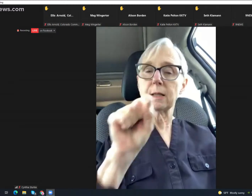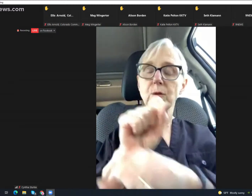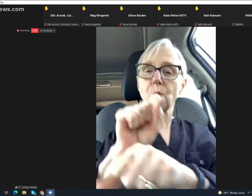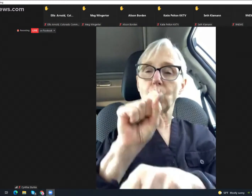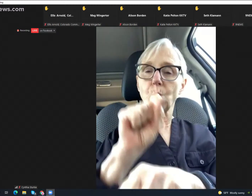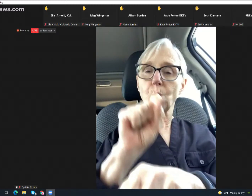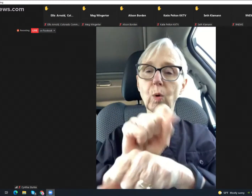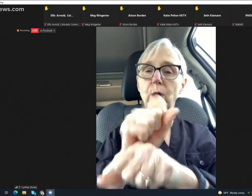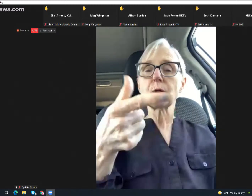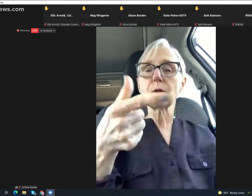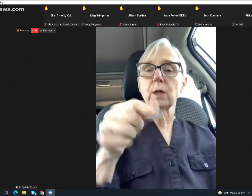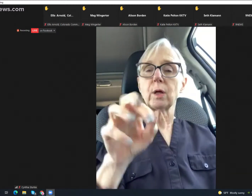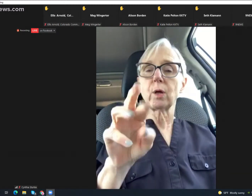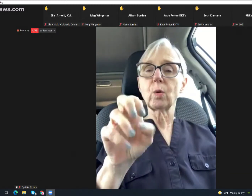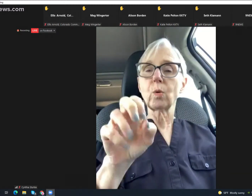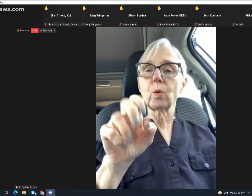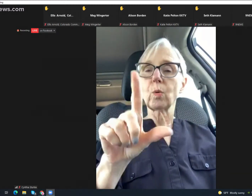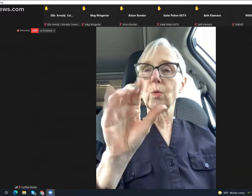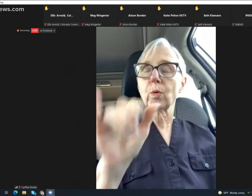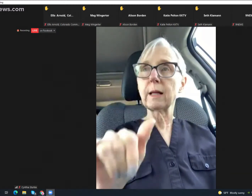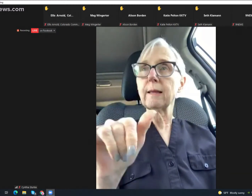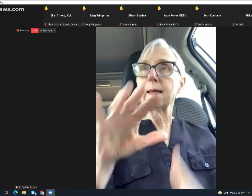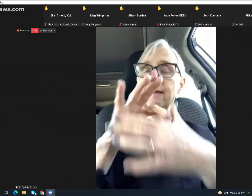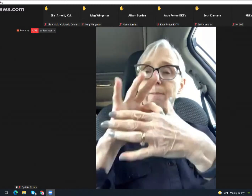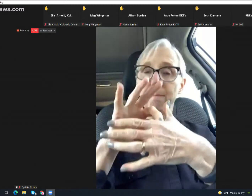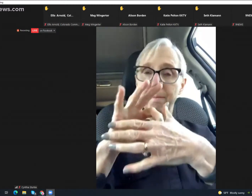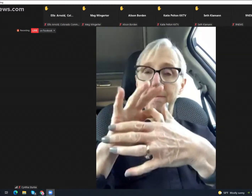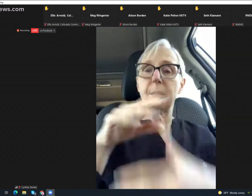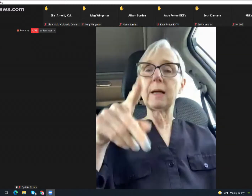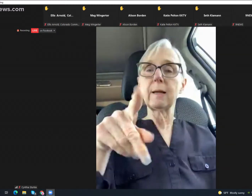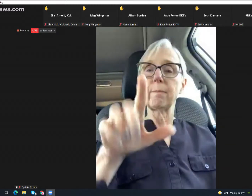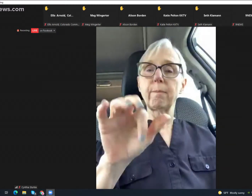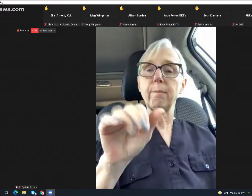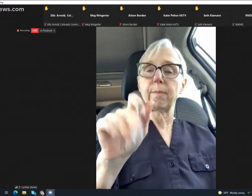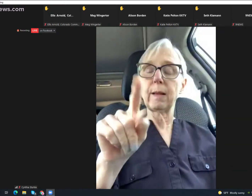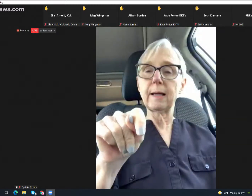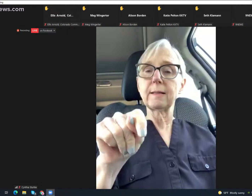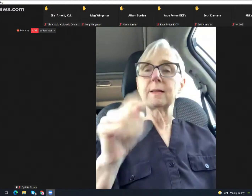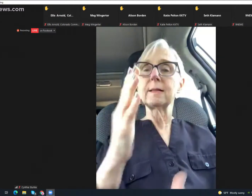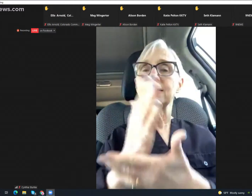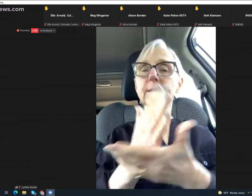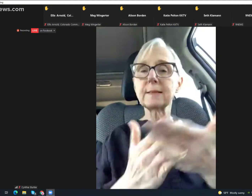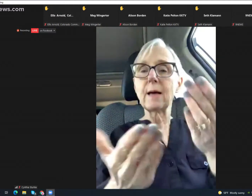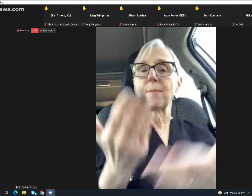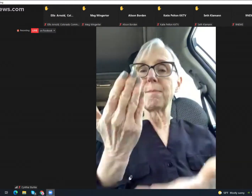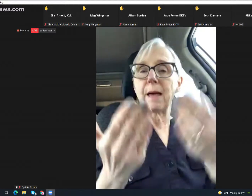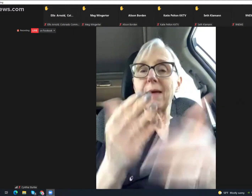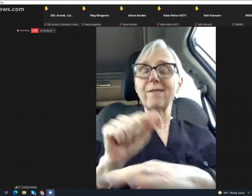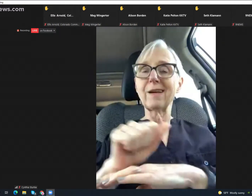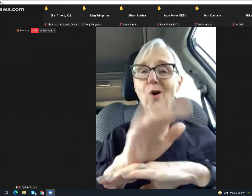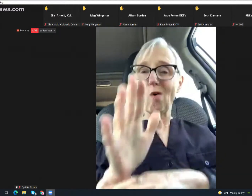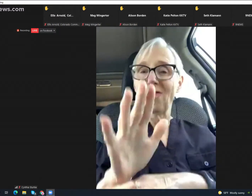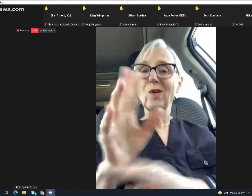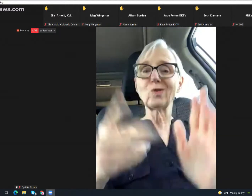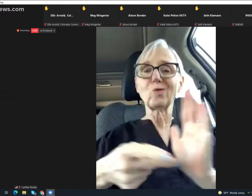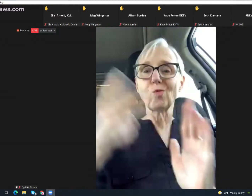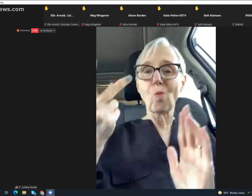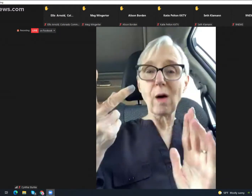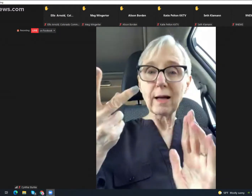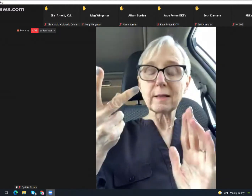the meat plant, reporting maybe some of the reinfected with coronavirus. So we want to know